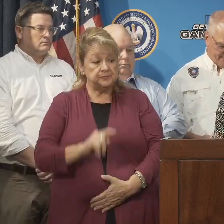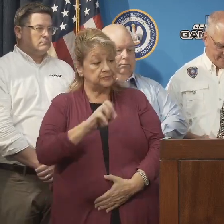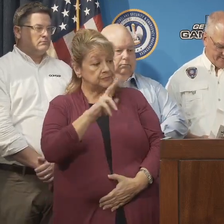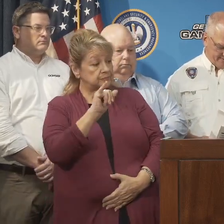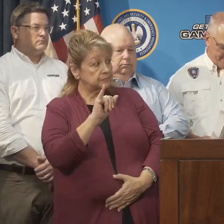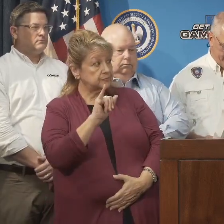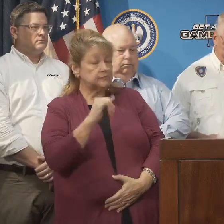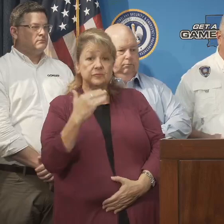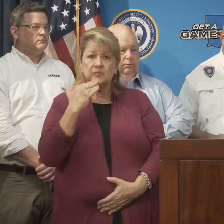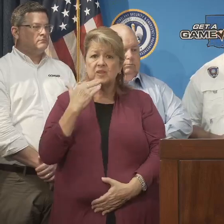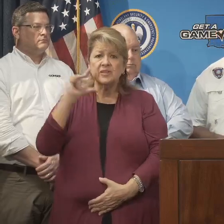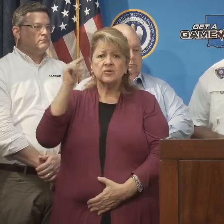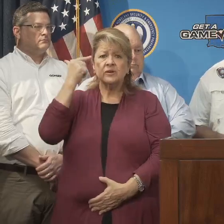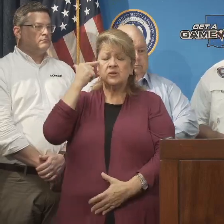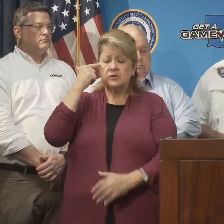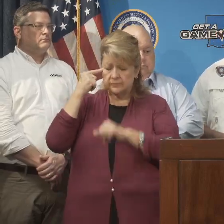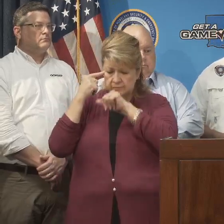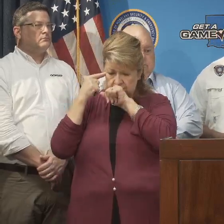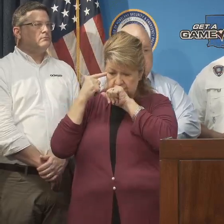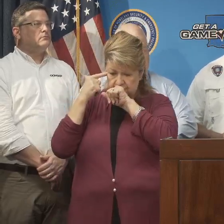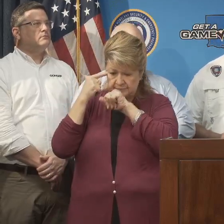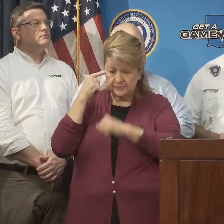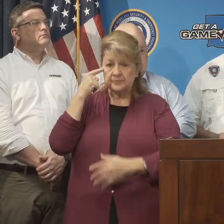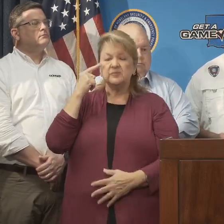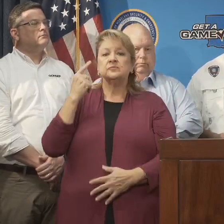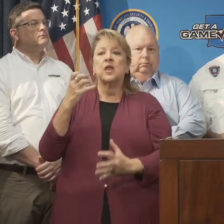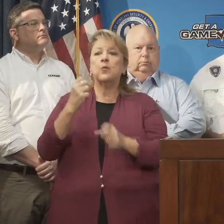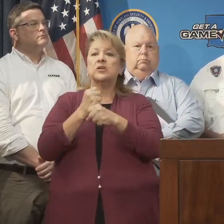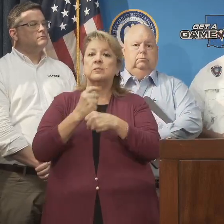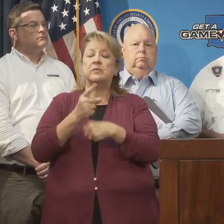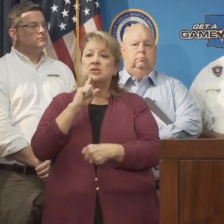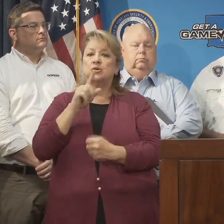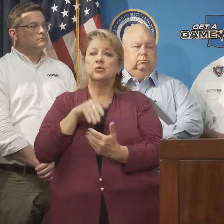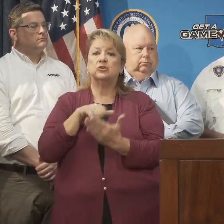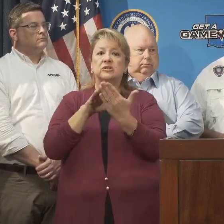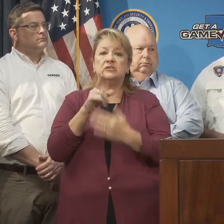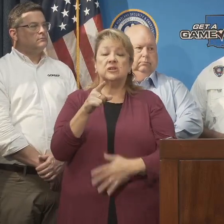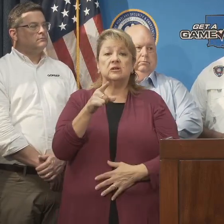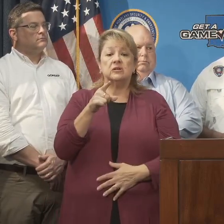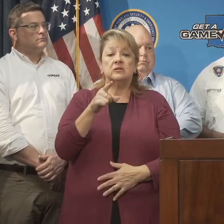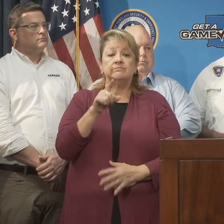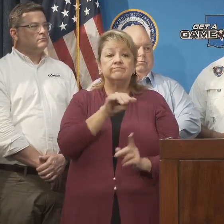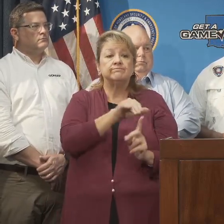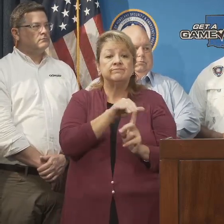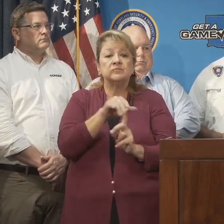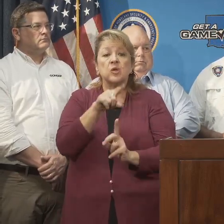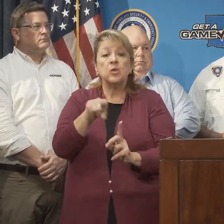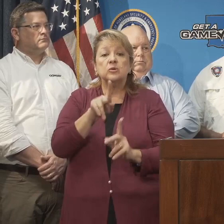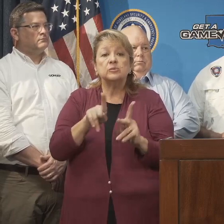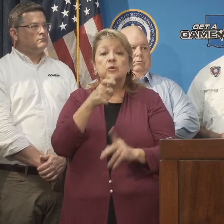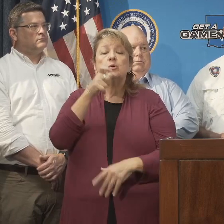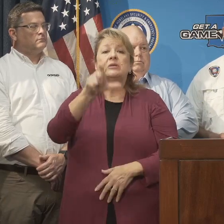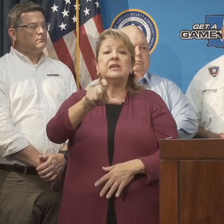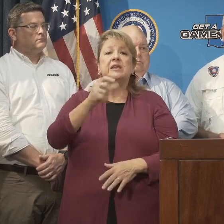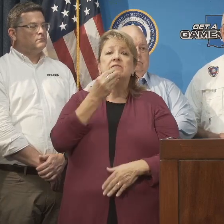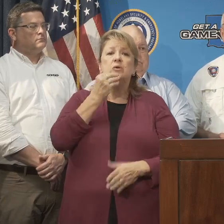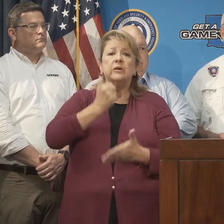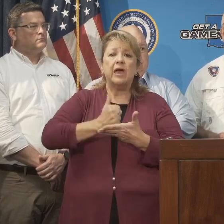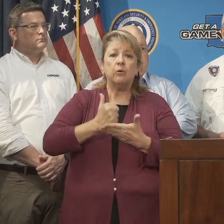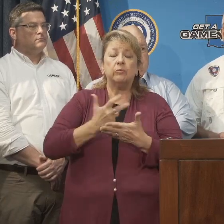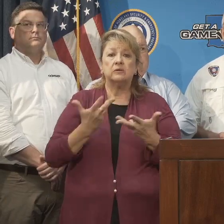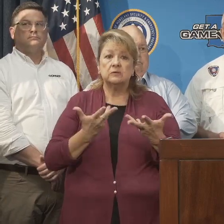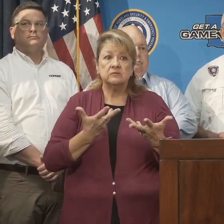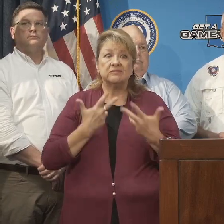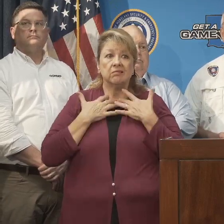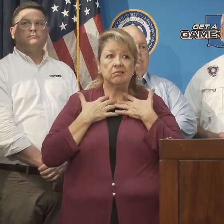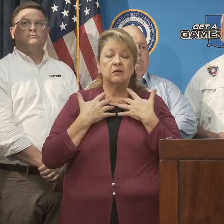Thank you, Governor. Want to make sure that we are addressing those who are in need of food assistance. And in that